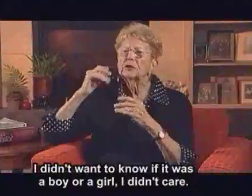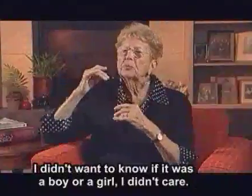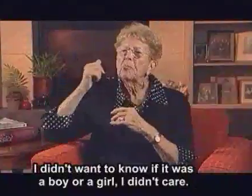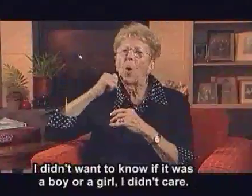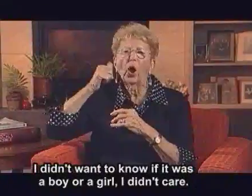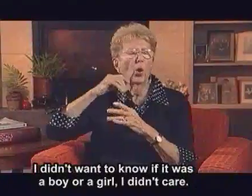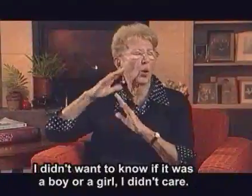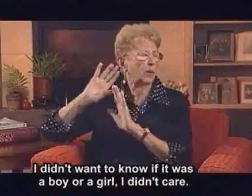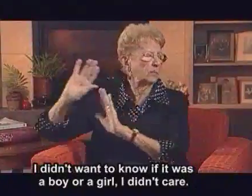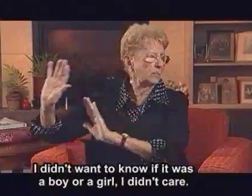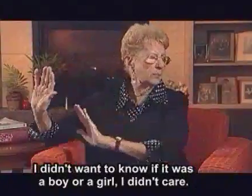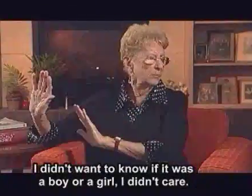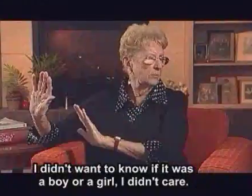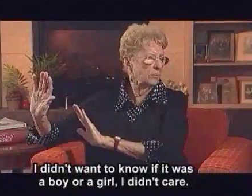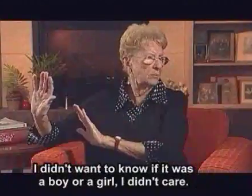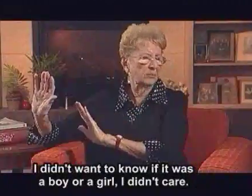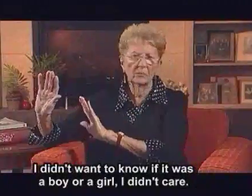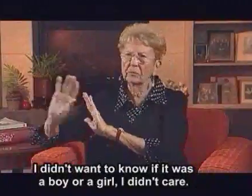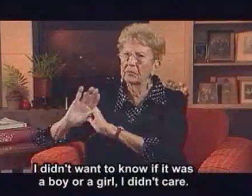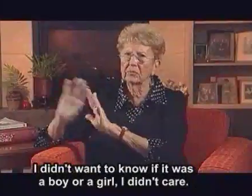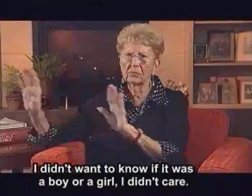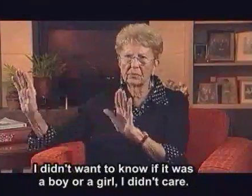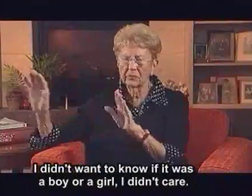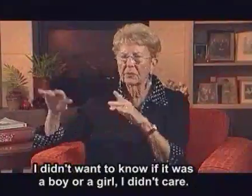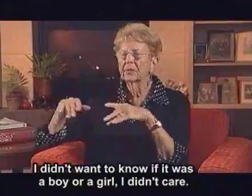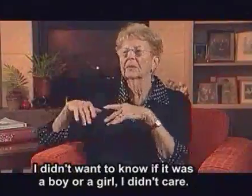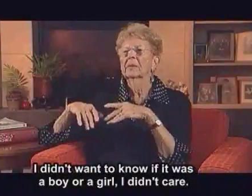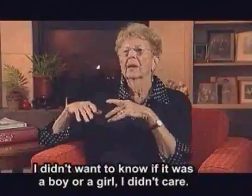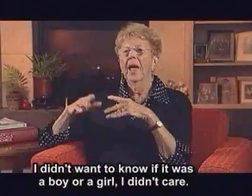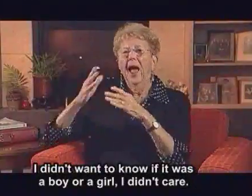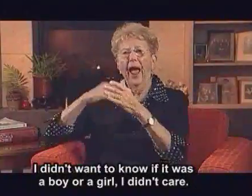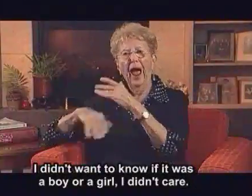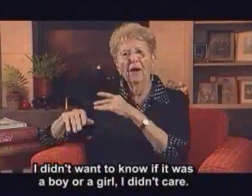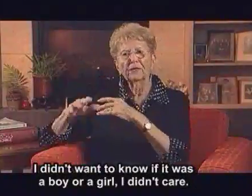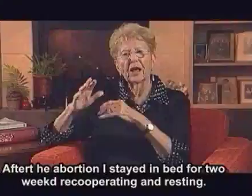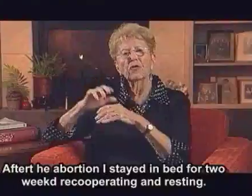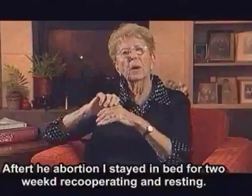I didn't want to know if it was a boy or a girl. I didn't care.